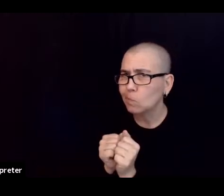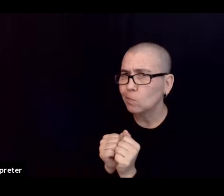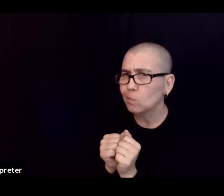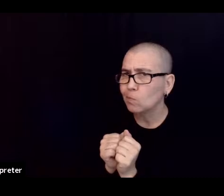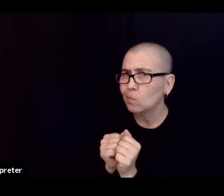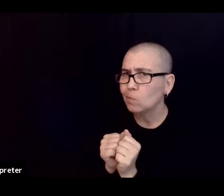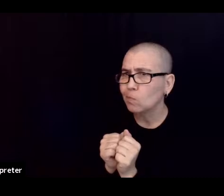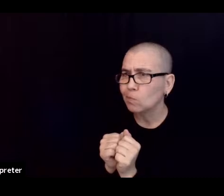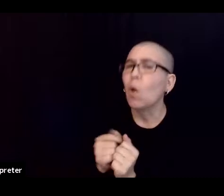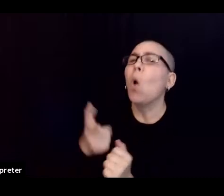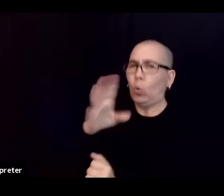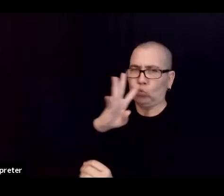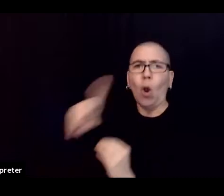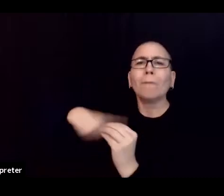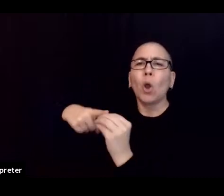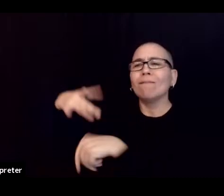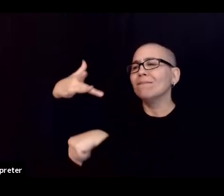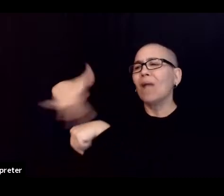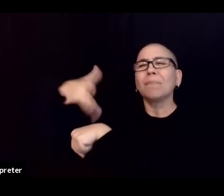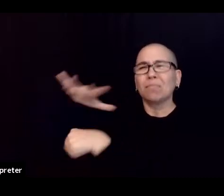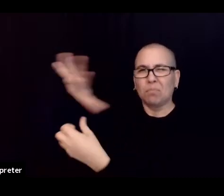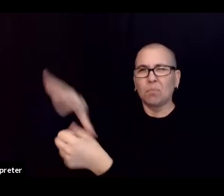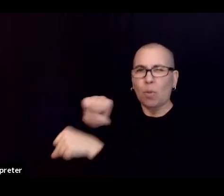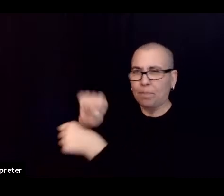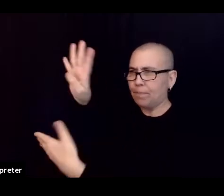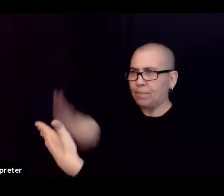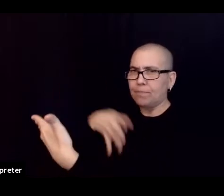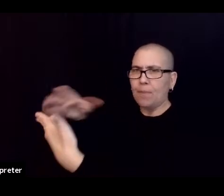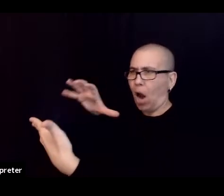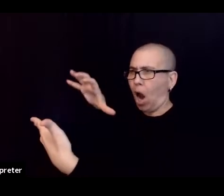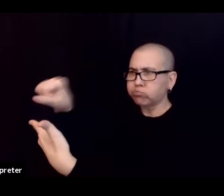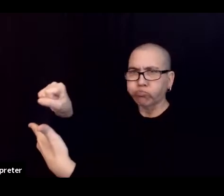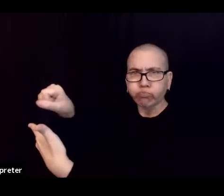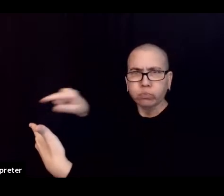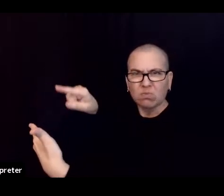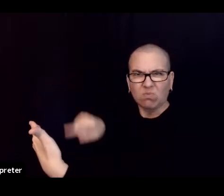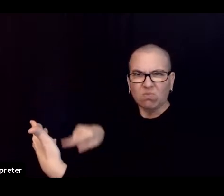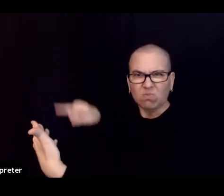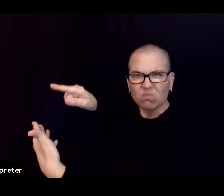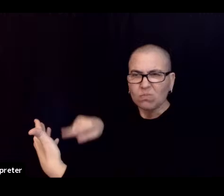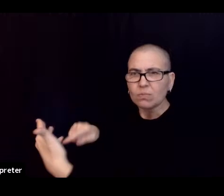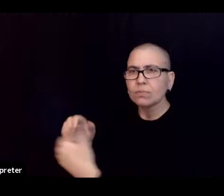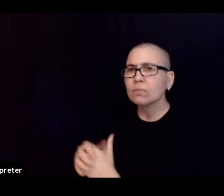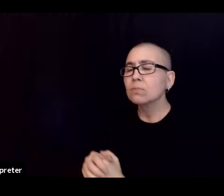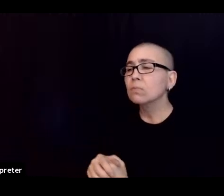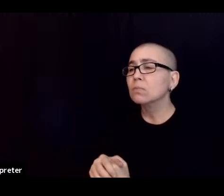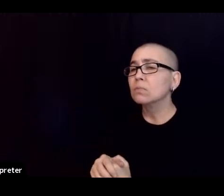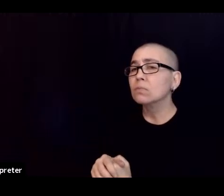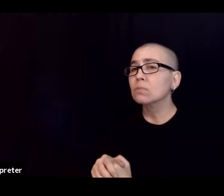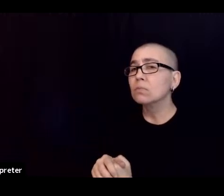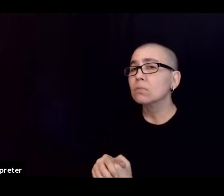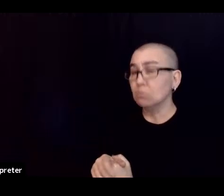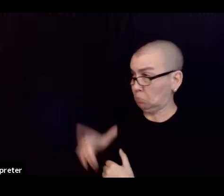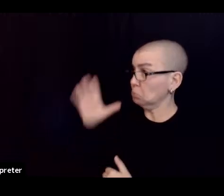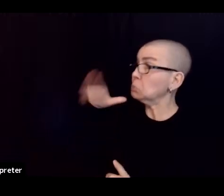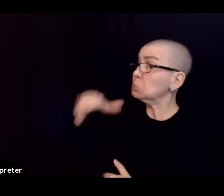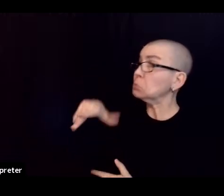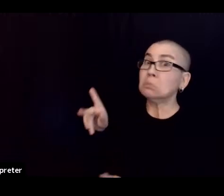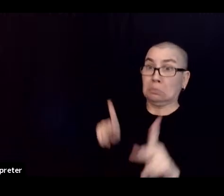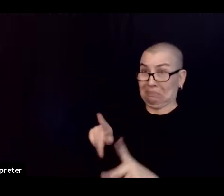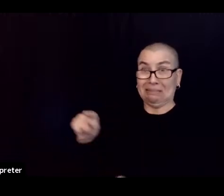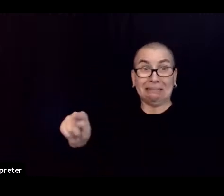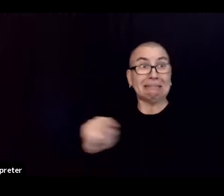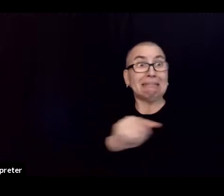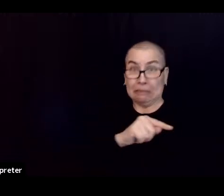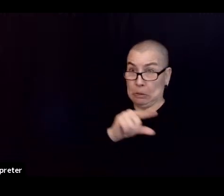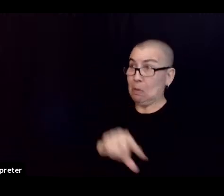that saturation point? I know people have written me who are qualified sort of in that next priority group, who've been able